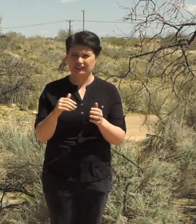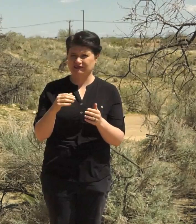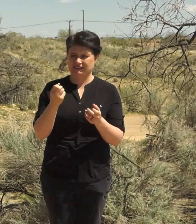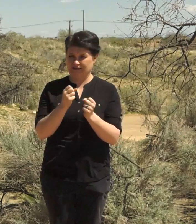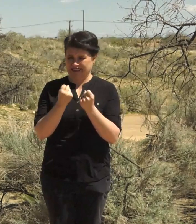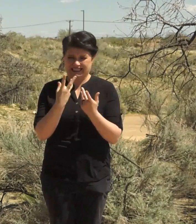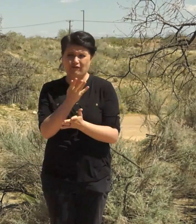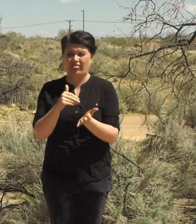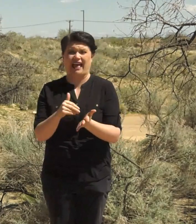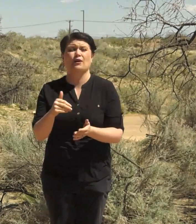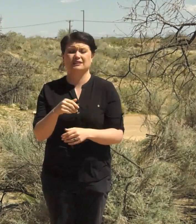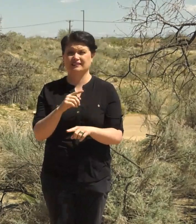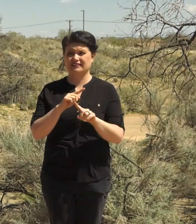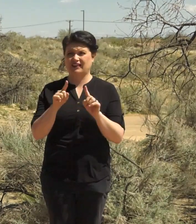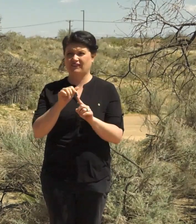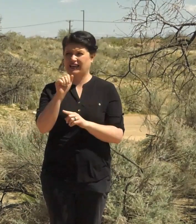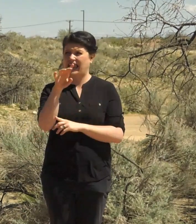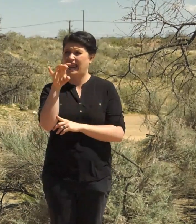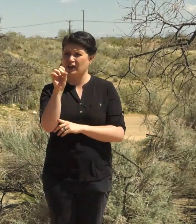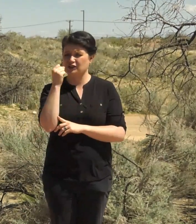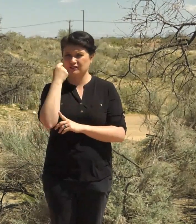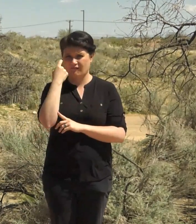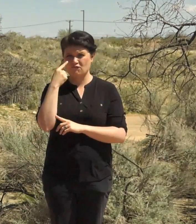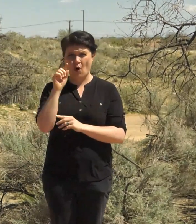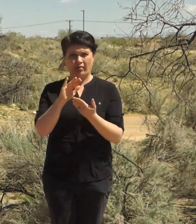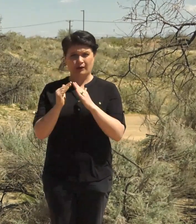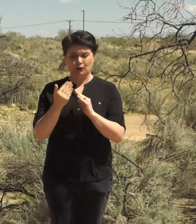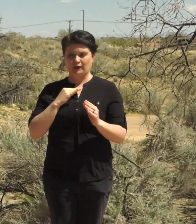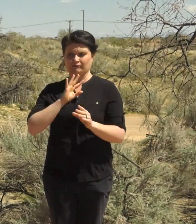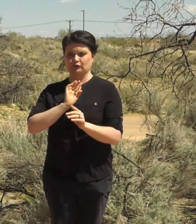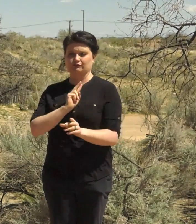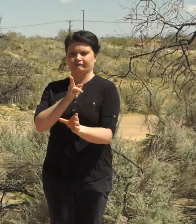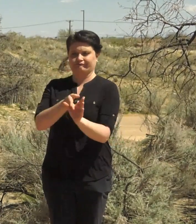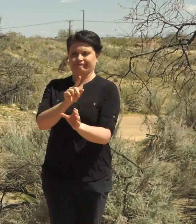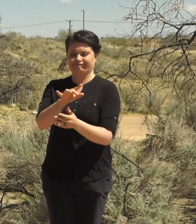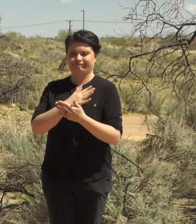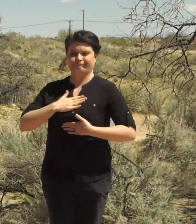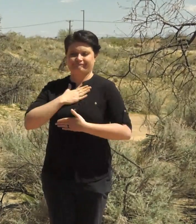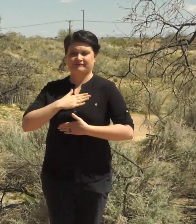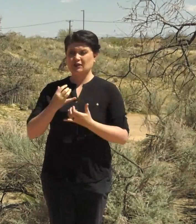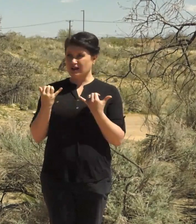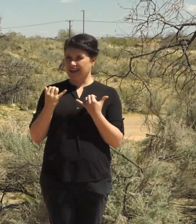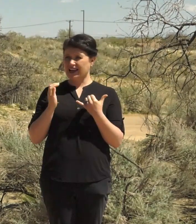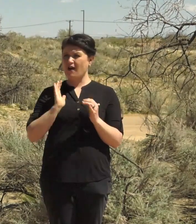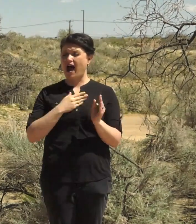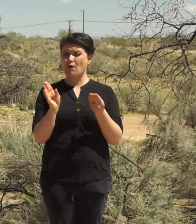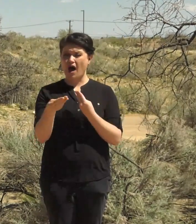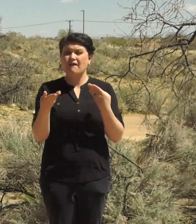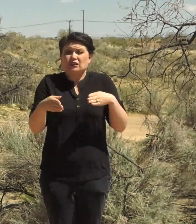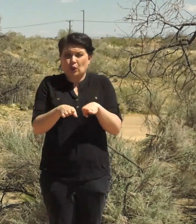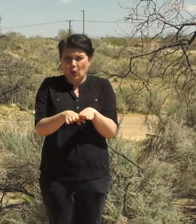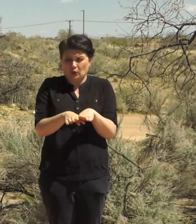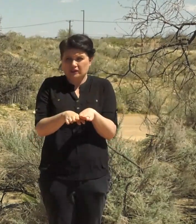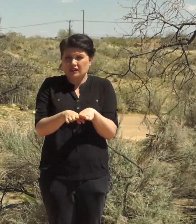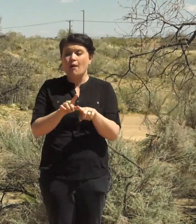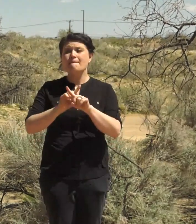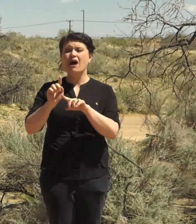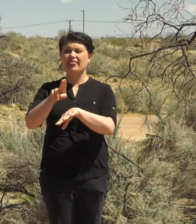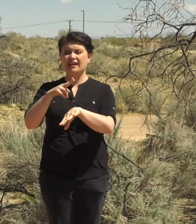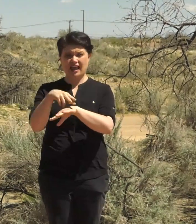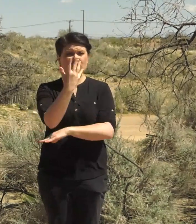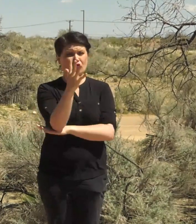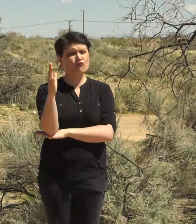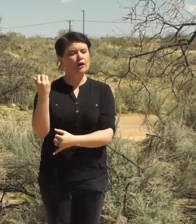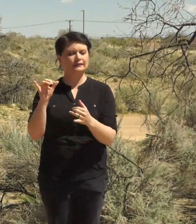community. Although our offices are closed currently to the public, the national forests are